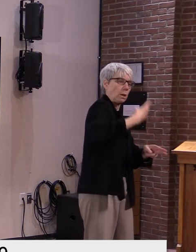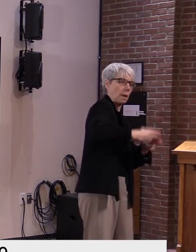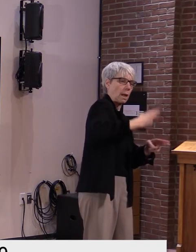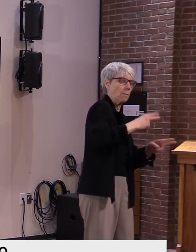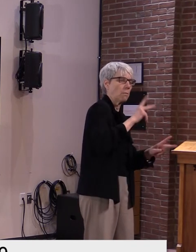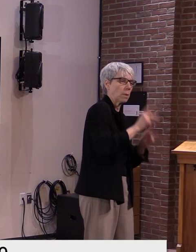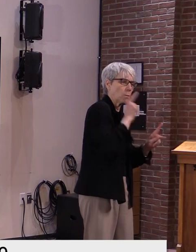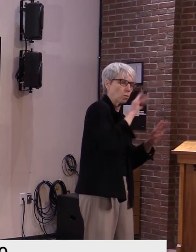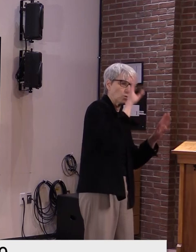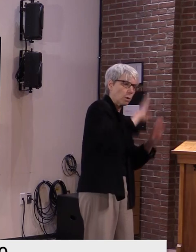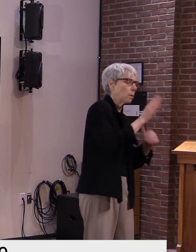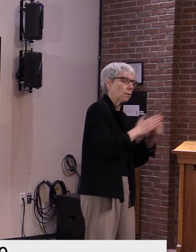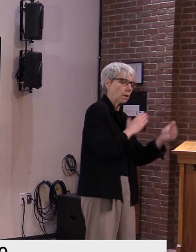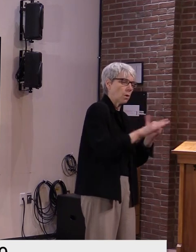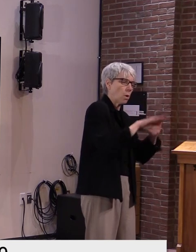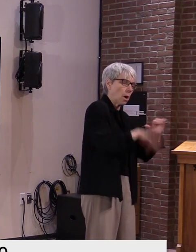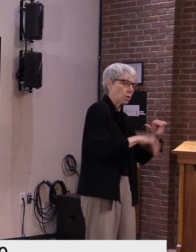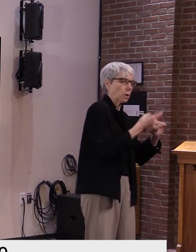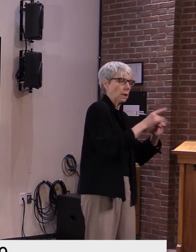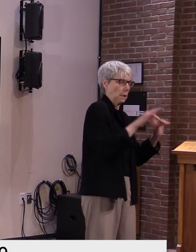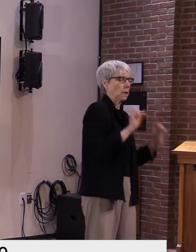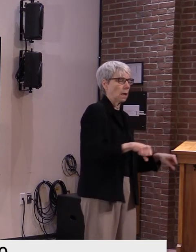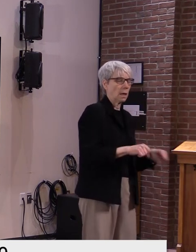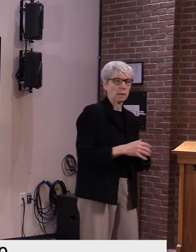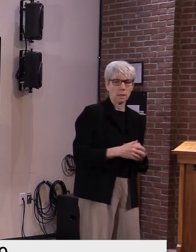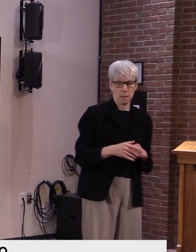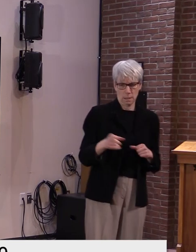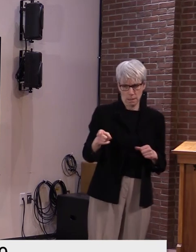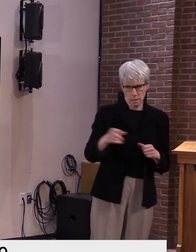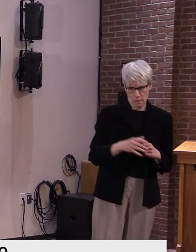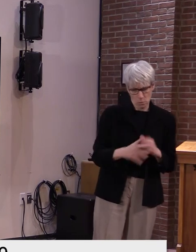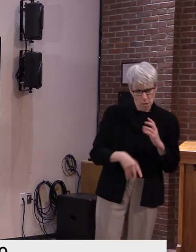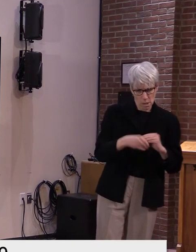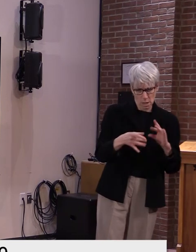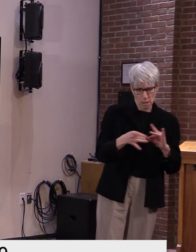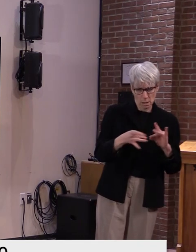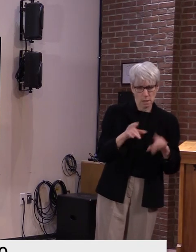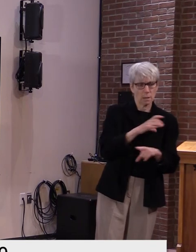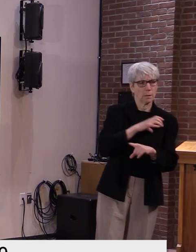Well, there seems to be a breakdown in communication.